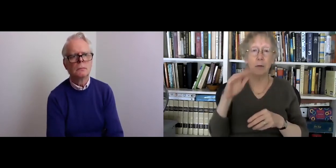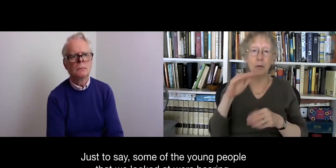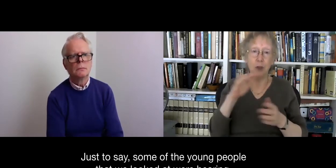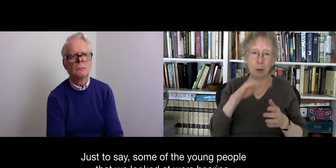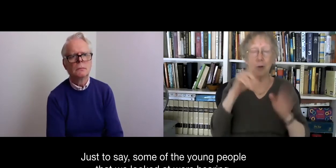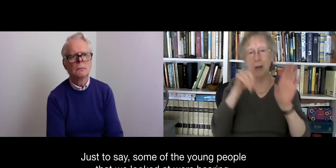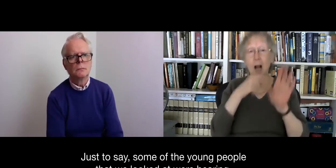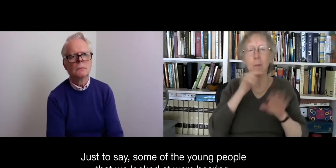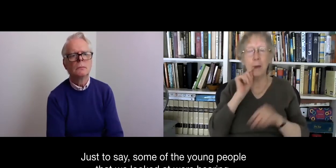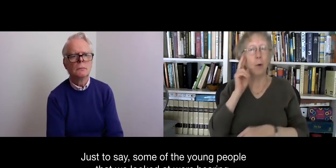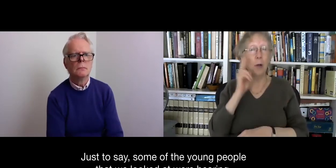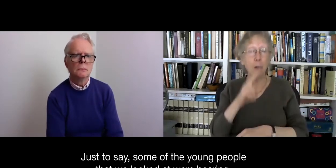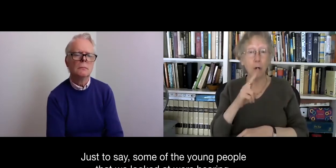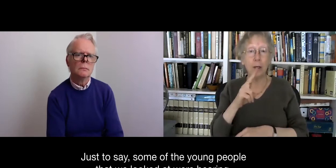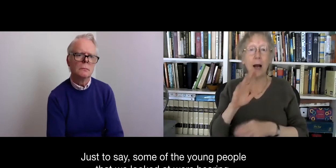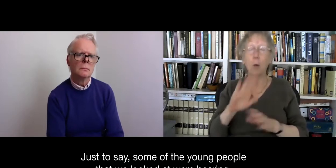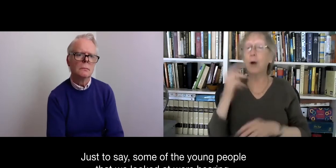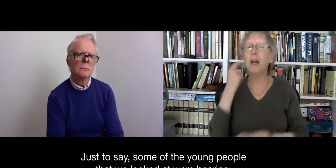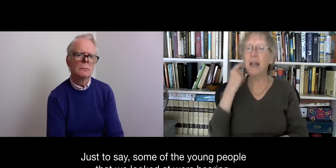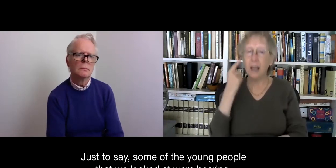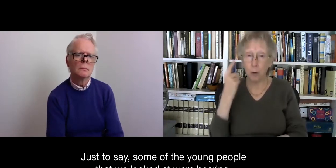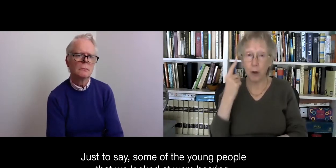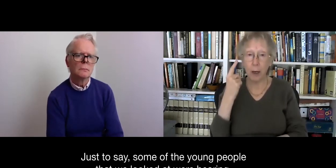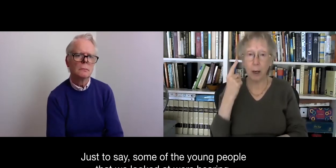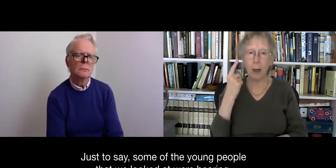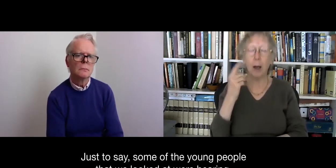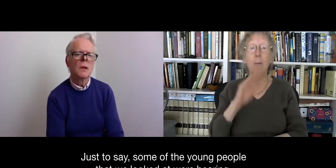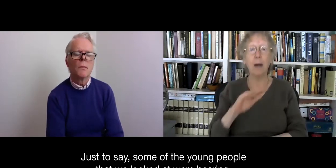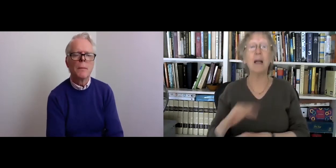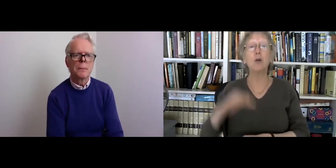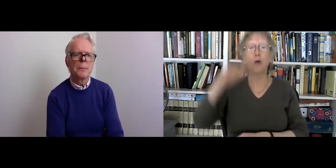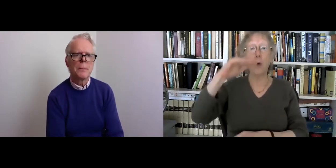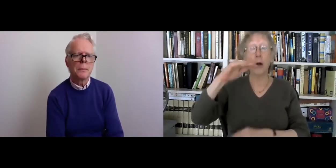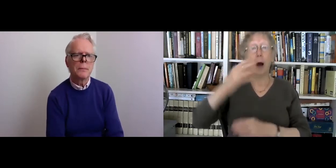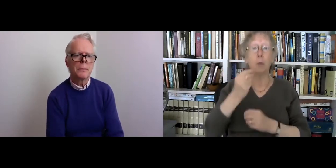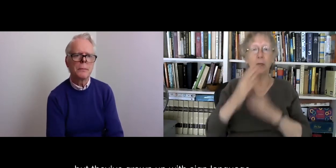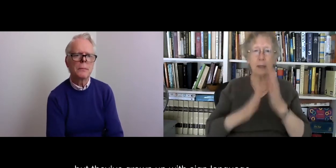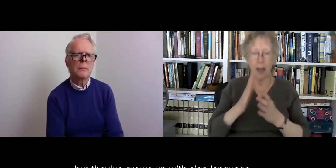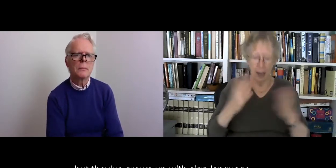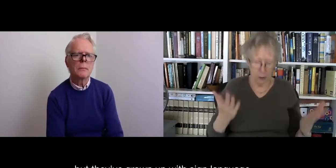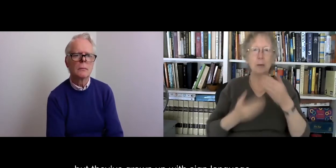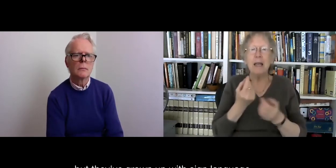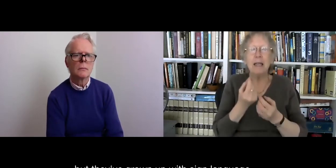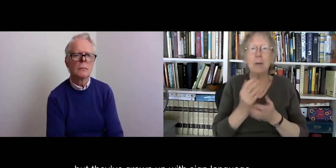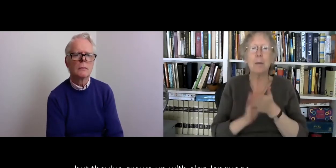Just to say, some of the young people that we looked at were hearing, but they've grown up with sign